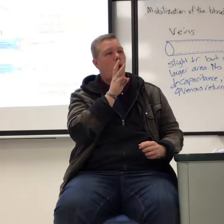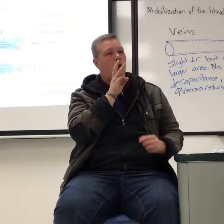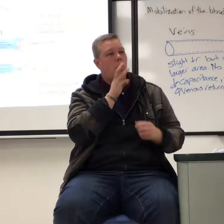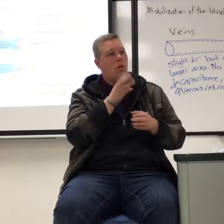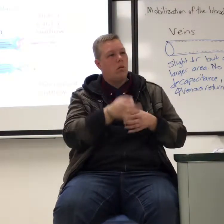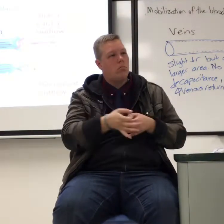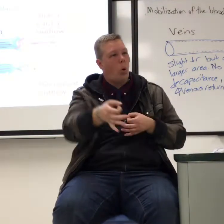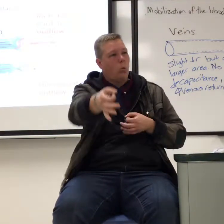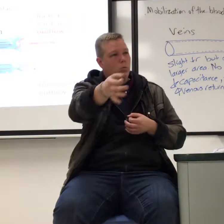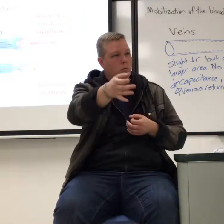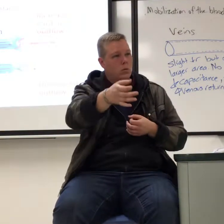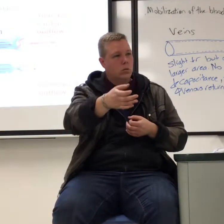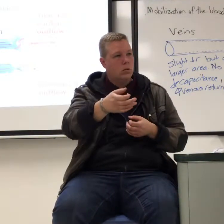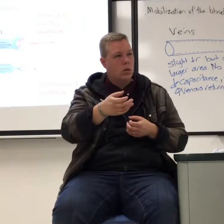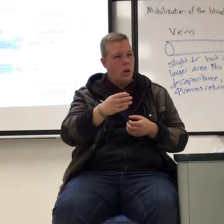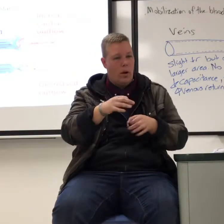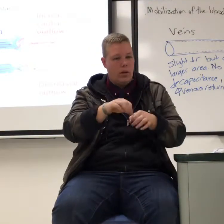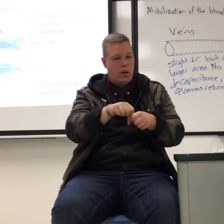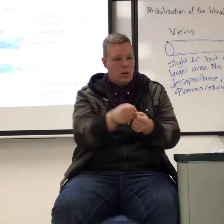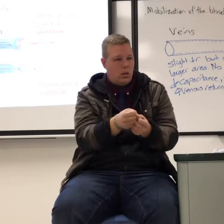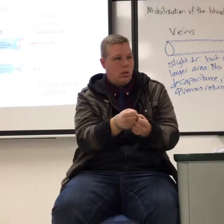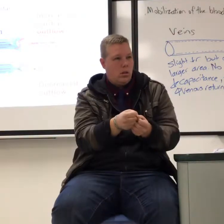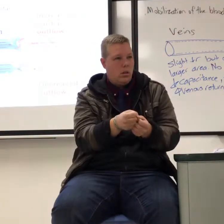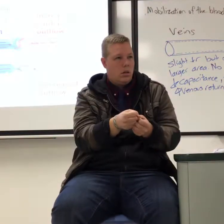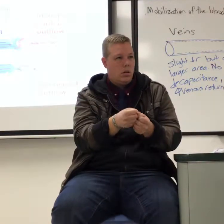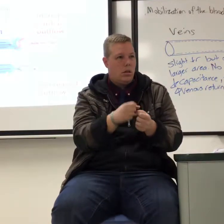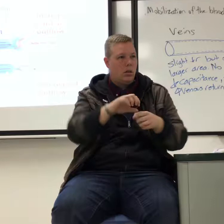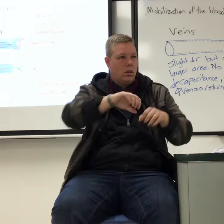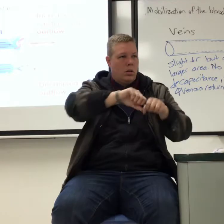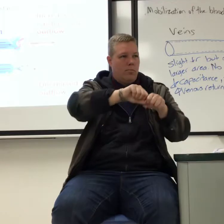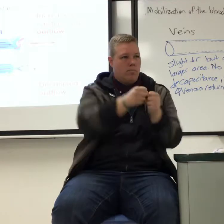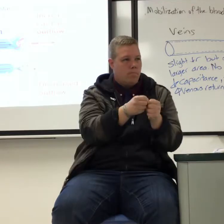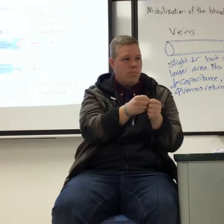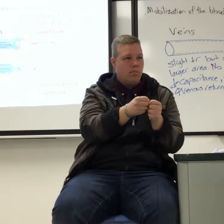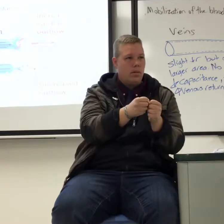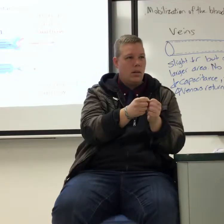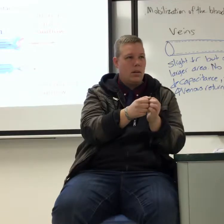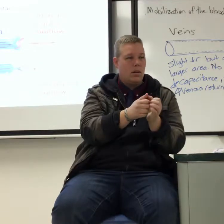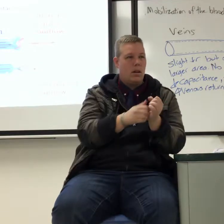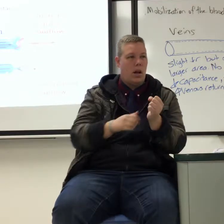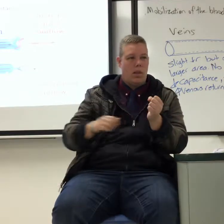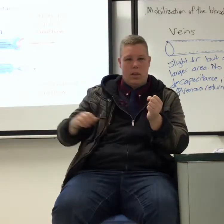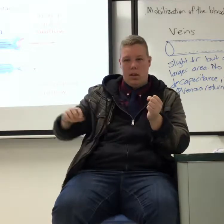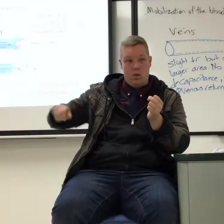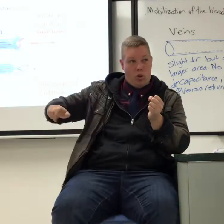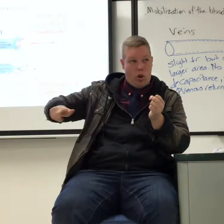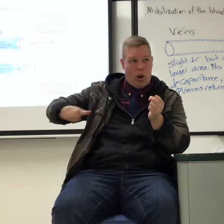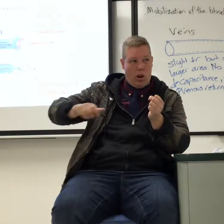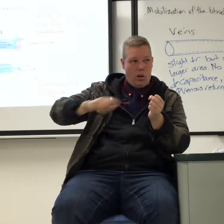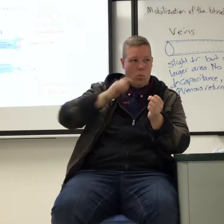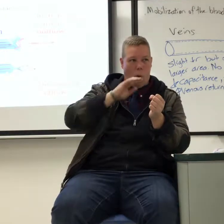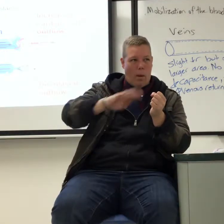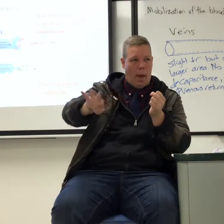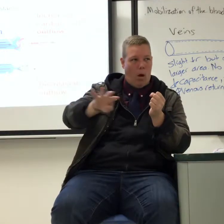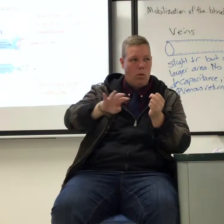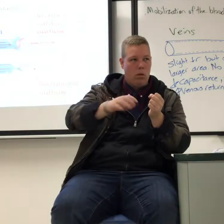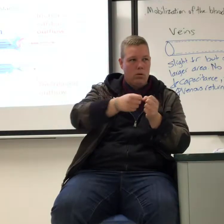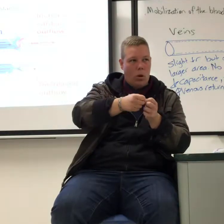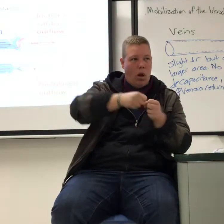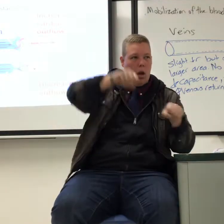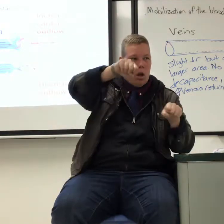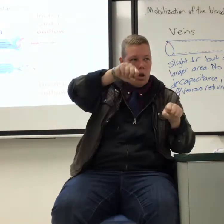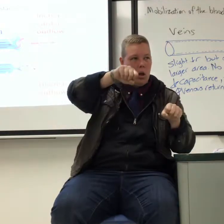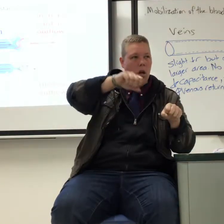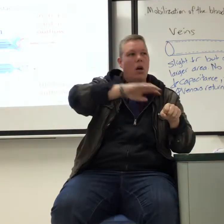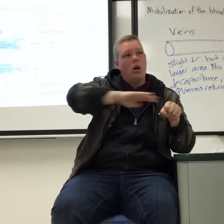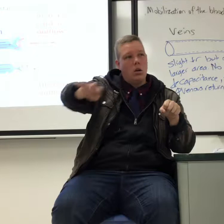garden hose, you turn the garden hose on and no water comes out, so you have to pull the garden hose out and look for the kink, right? Because that's like